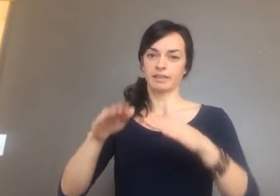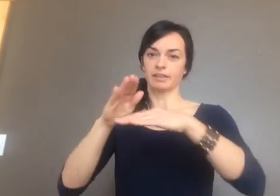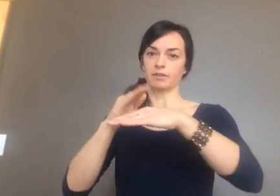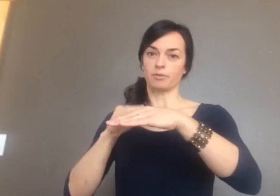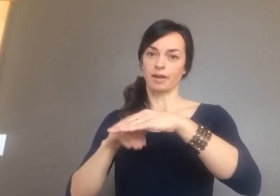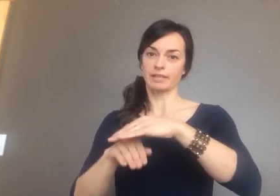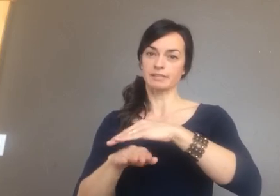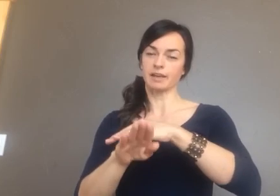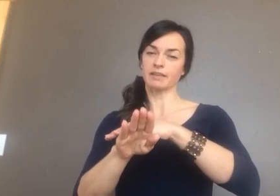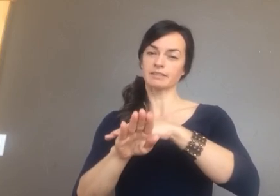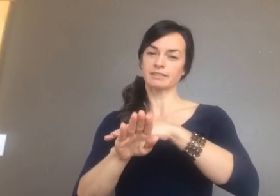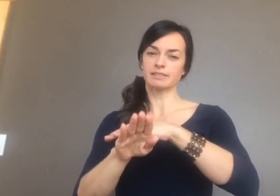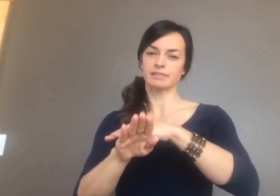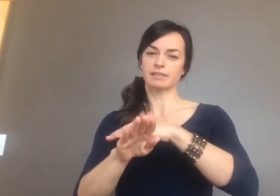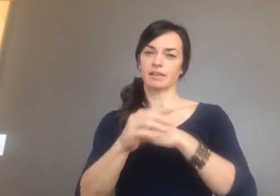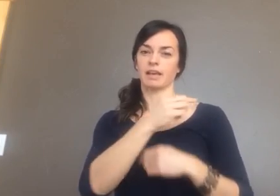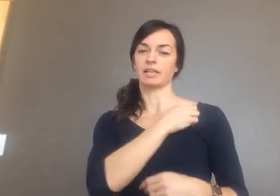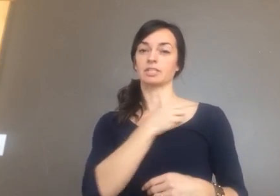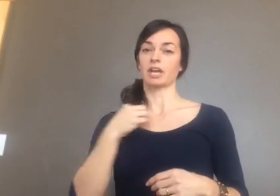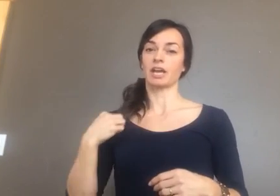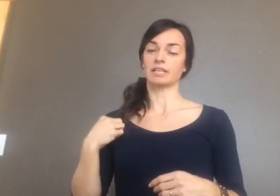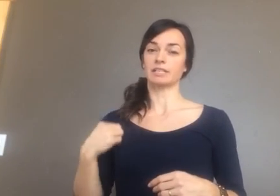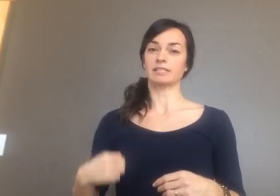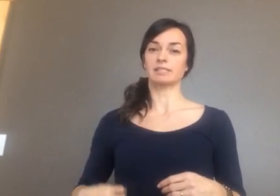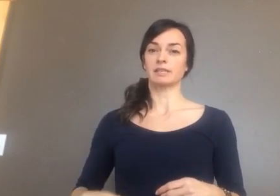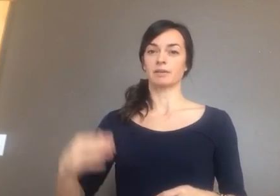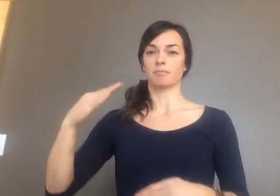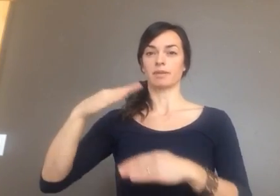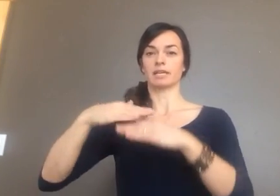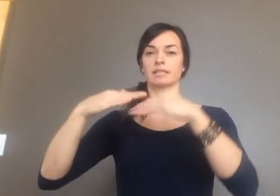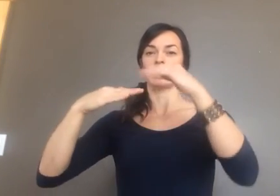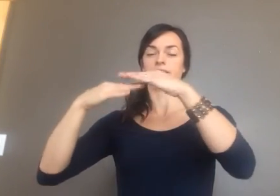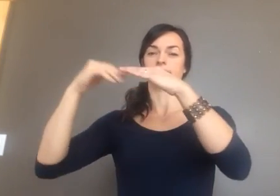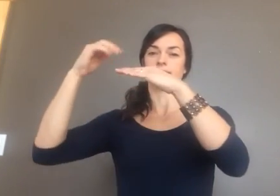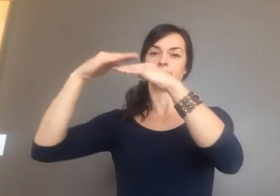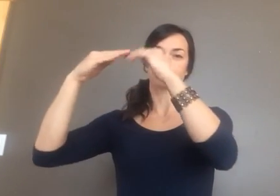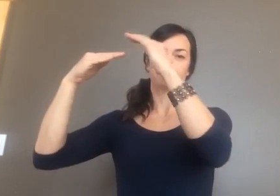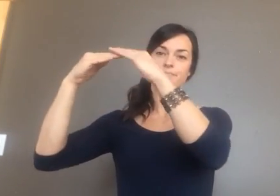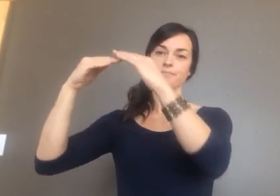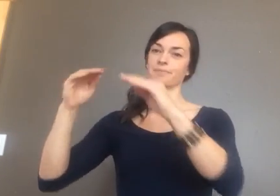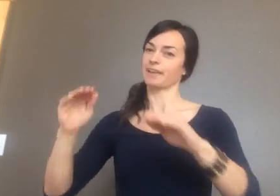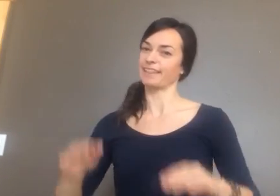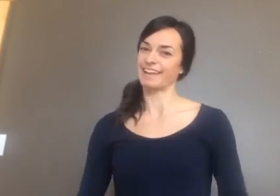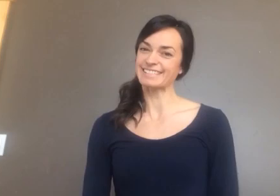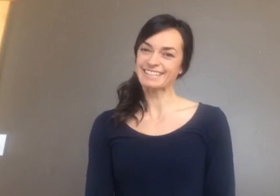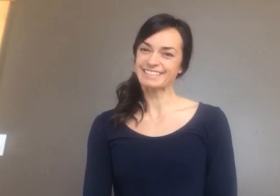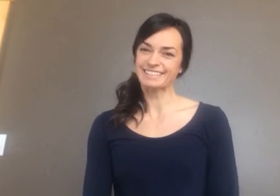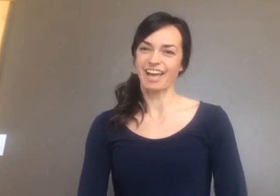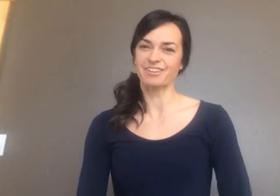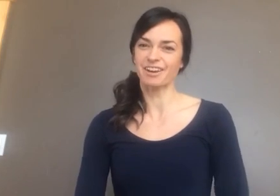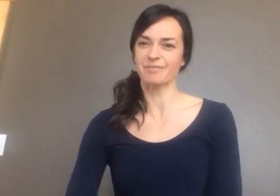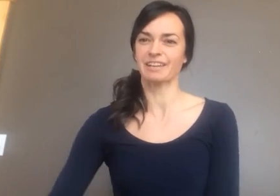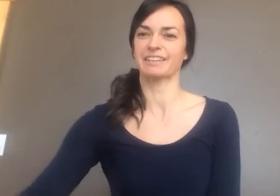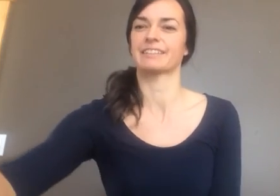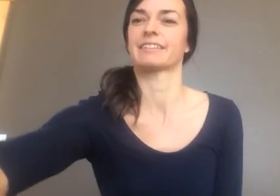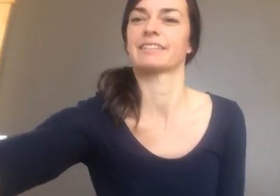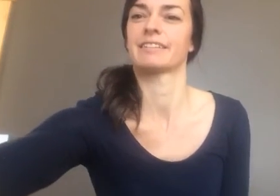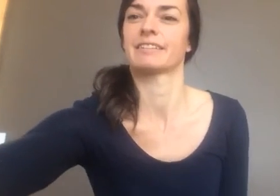the Renaissance, and China's Ming Dynasty. And that's it. Have a great week.